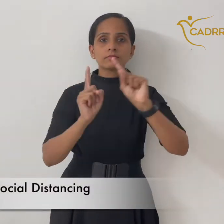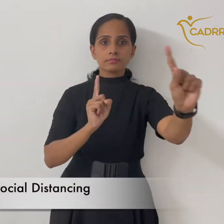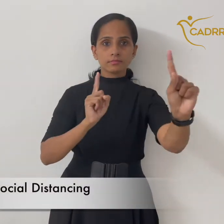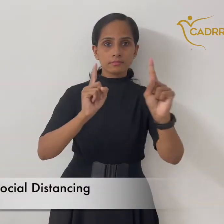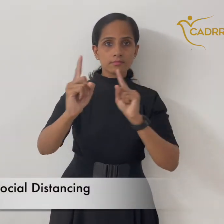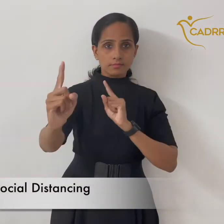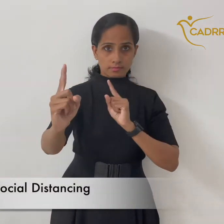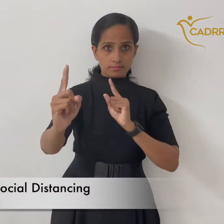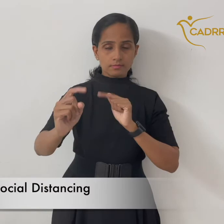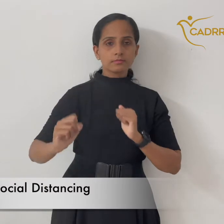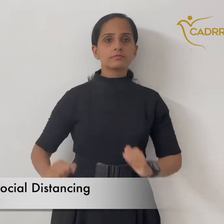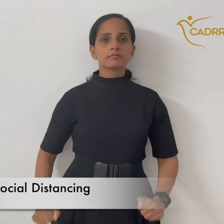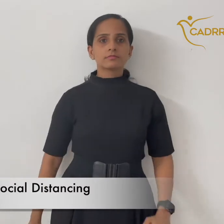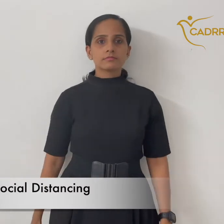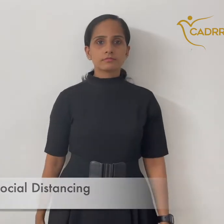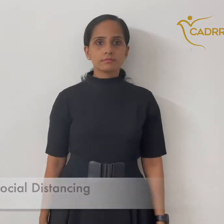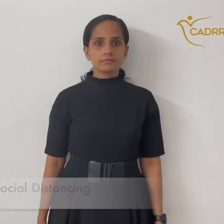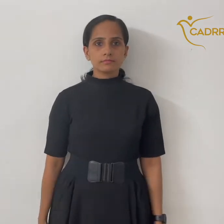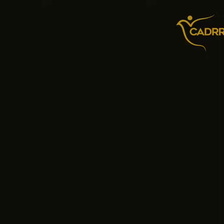Social distancing.